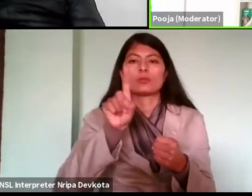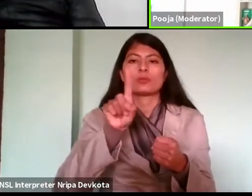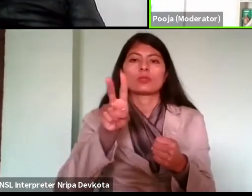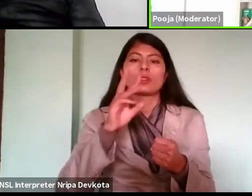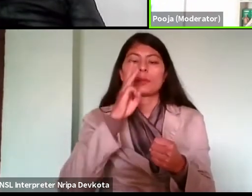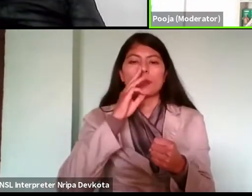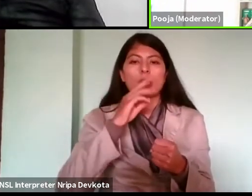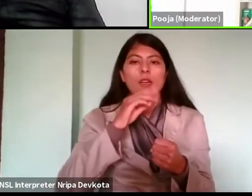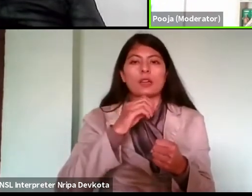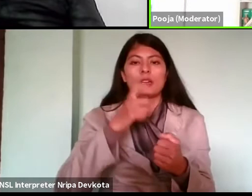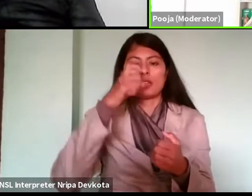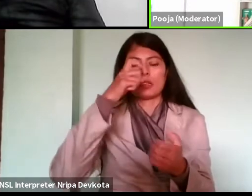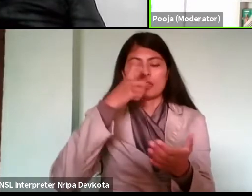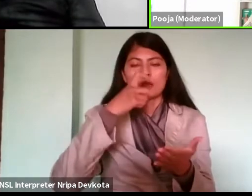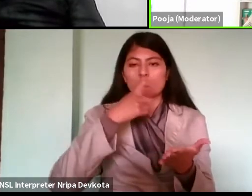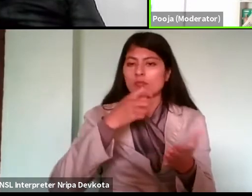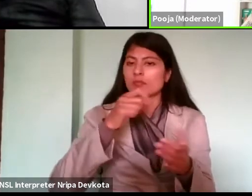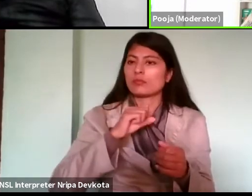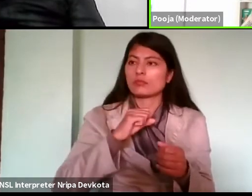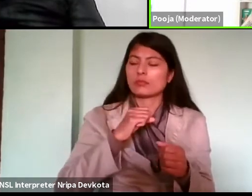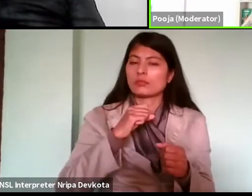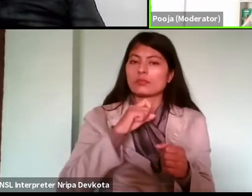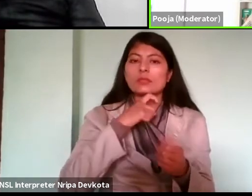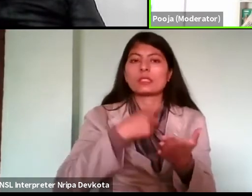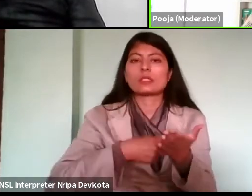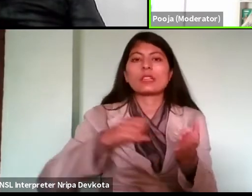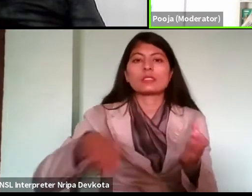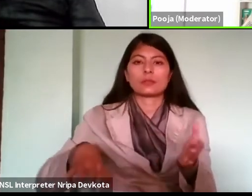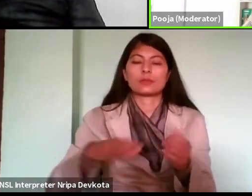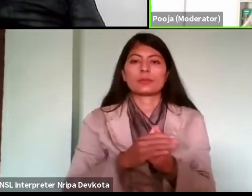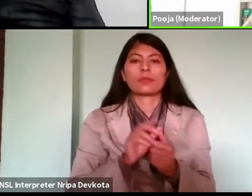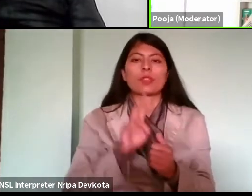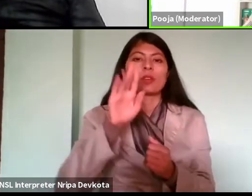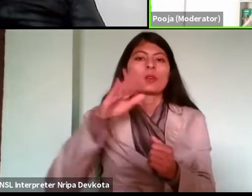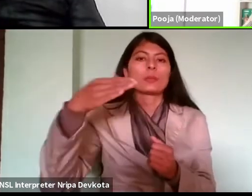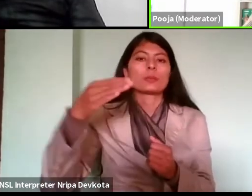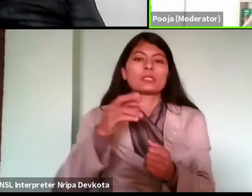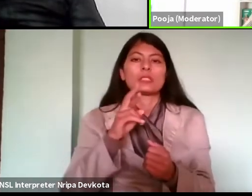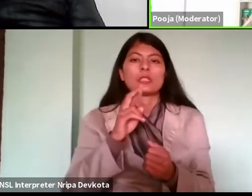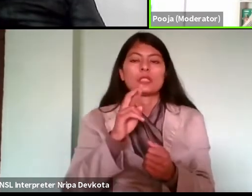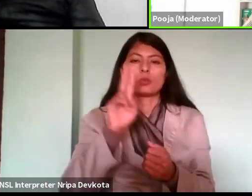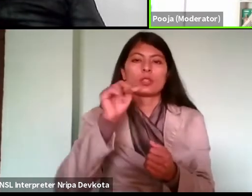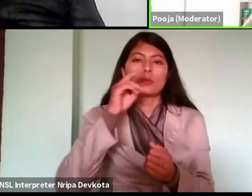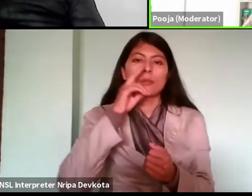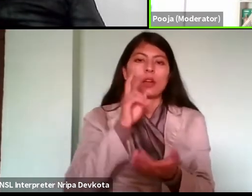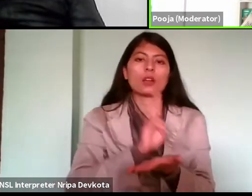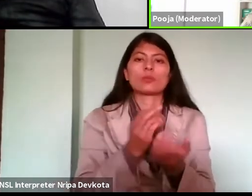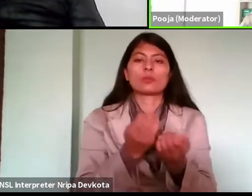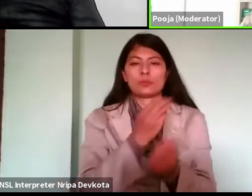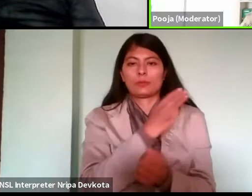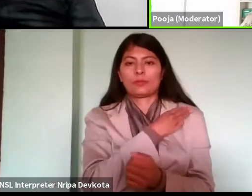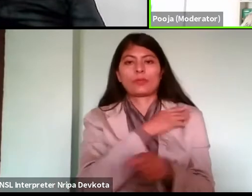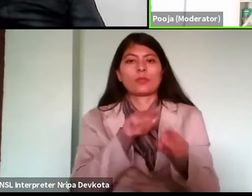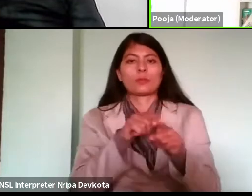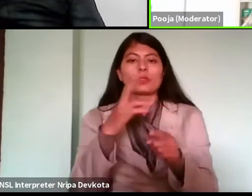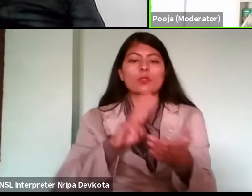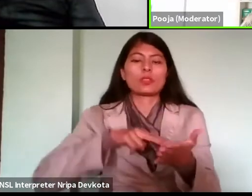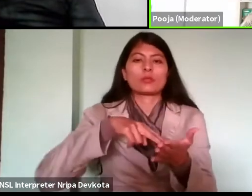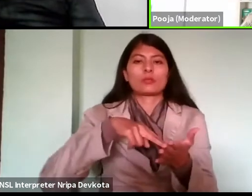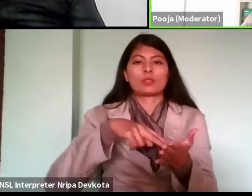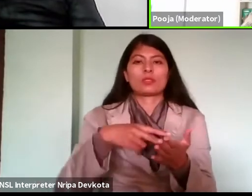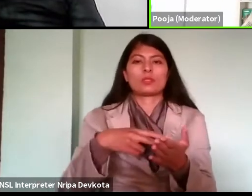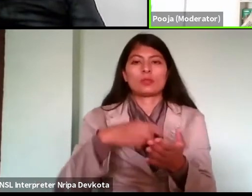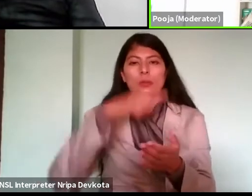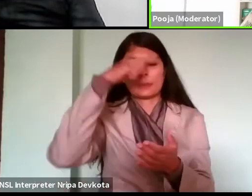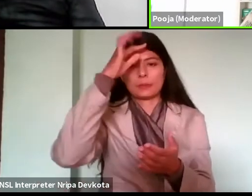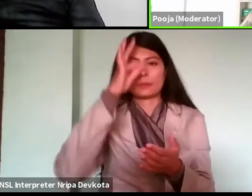from 1994 to 2003, she was the UN Special Rapporteur on Violence Against Women, an independent expert attached